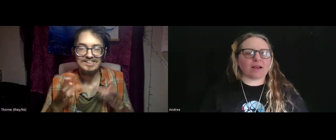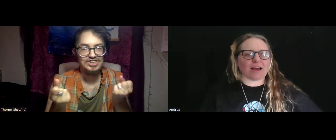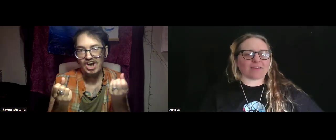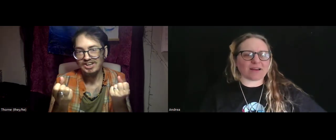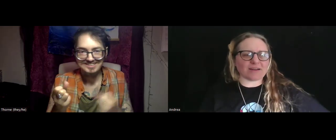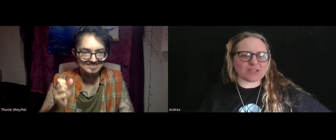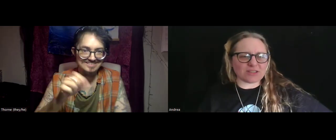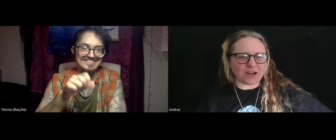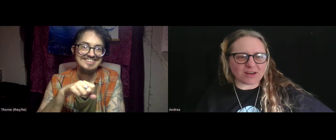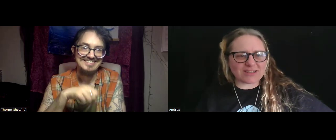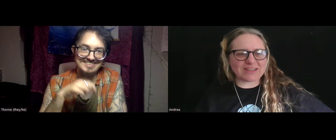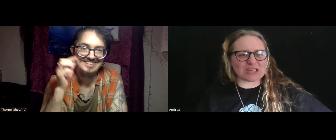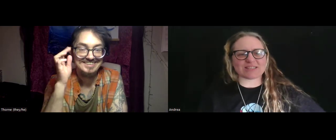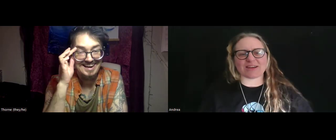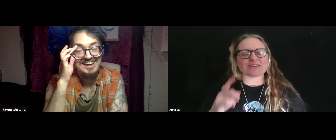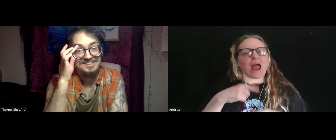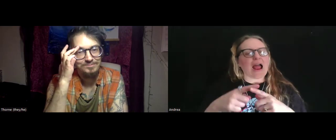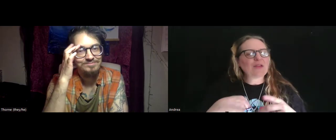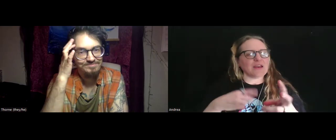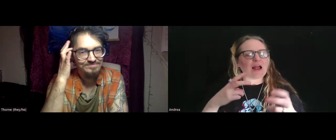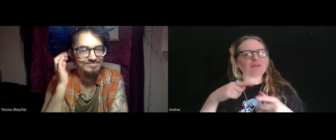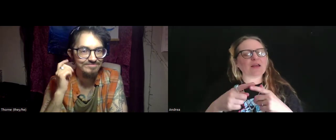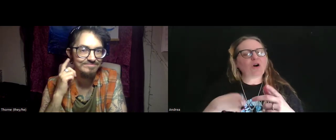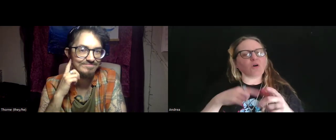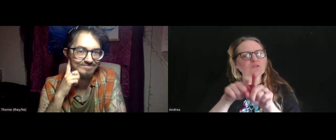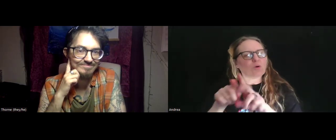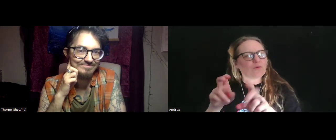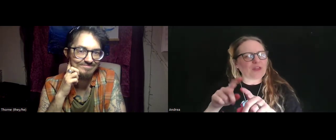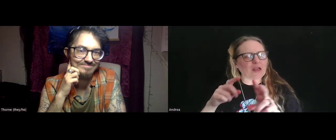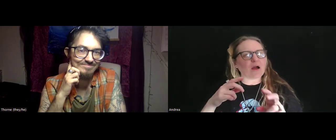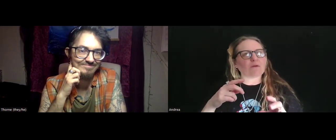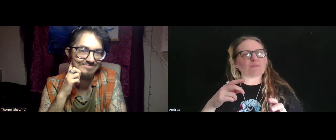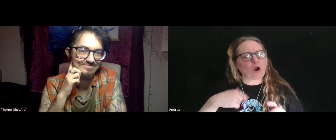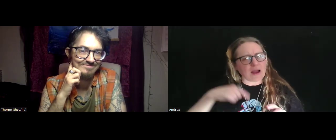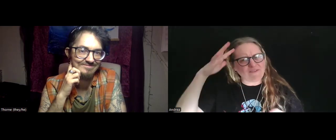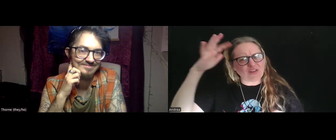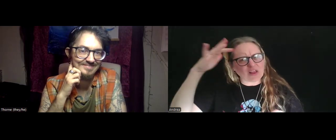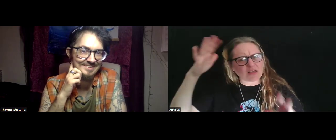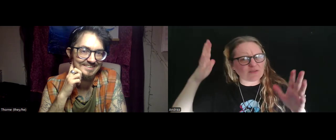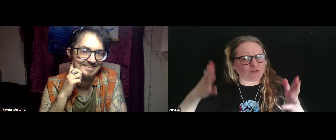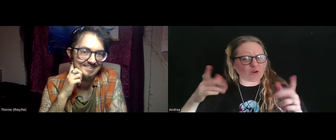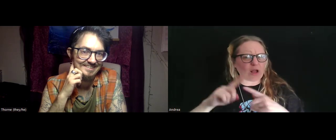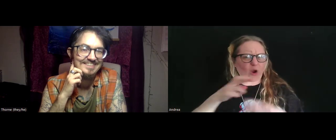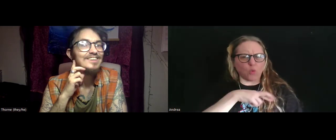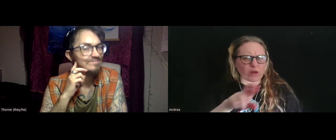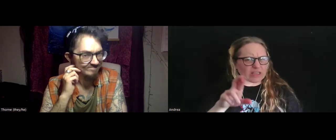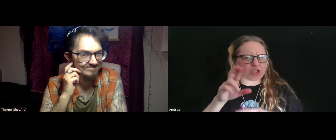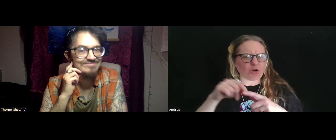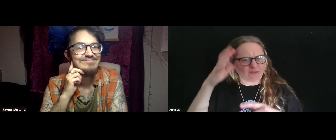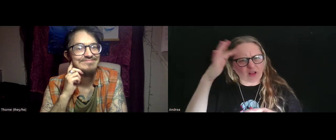yeah, they're kind of shit talkers, shit signers. And then also they are kind of philosophical, like or religion or